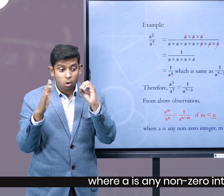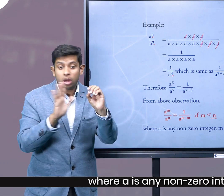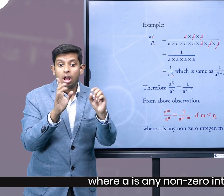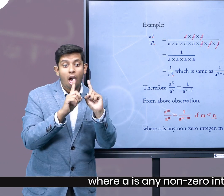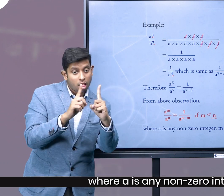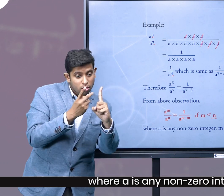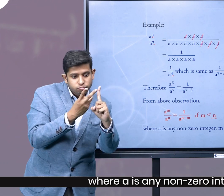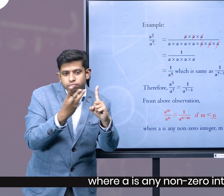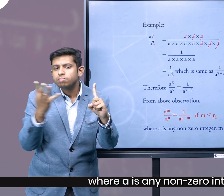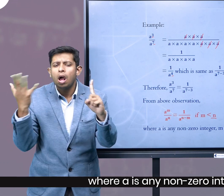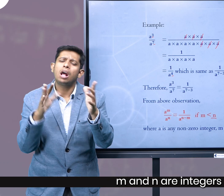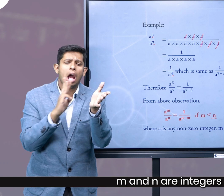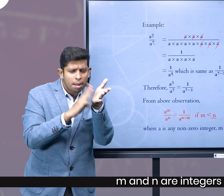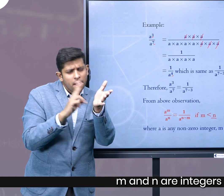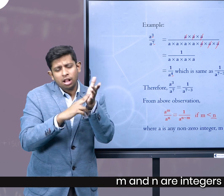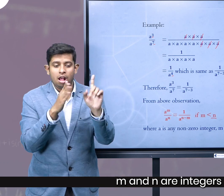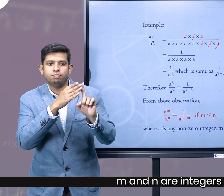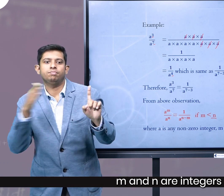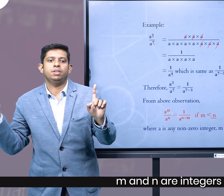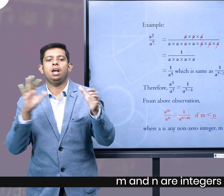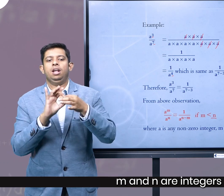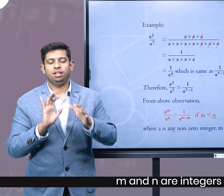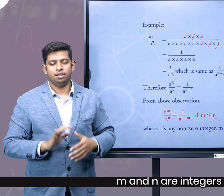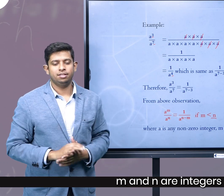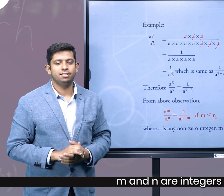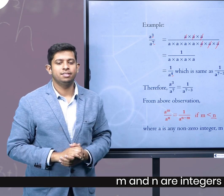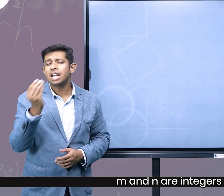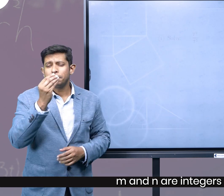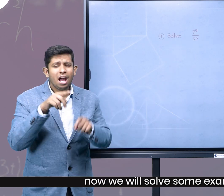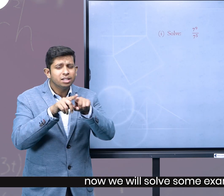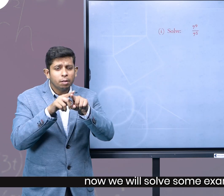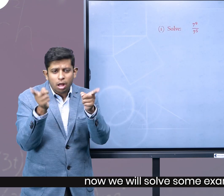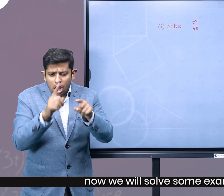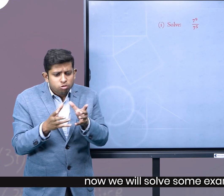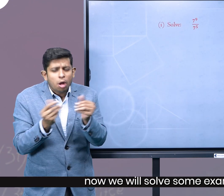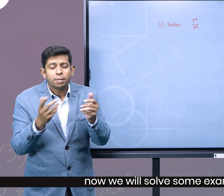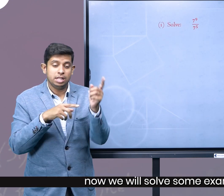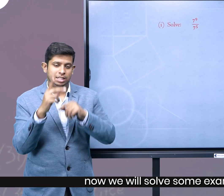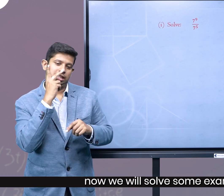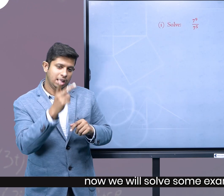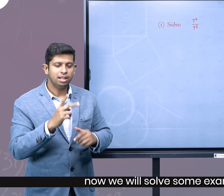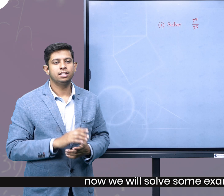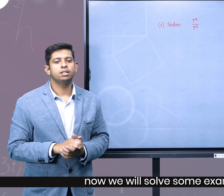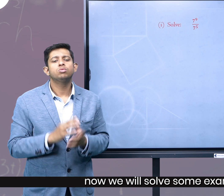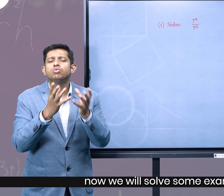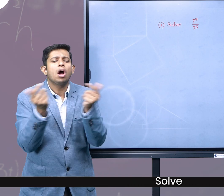non-zero integer, m and n are integers. Now we will solve some examples.